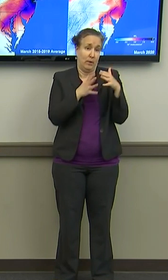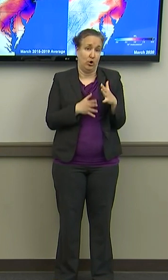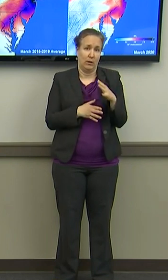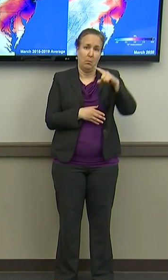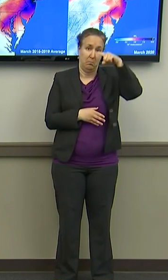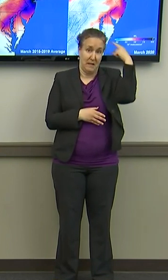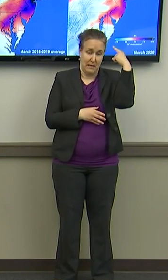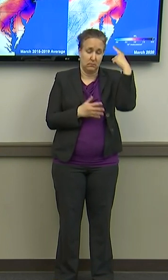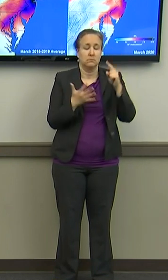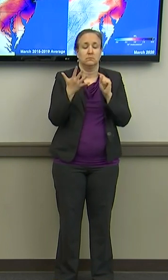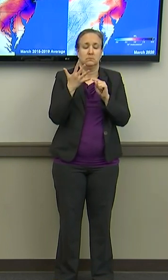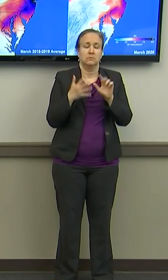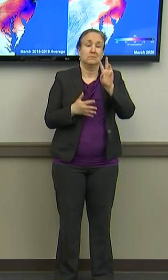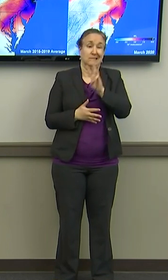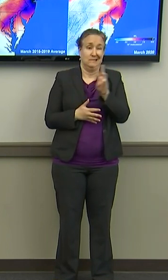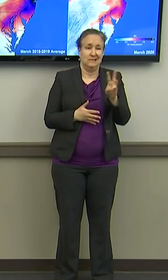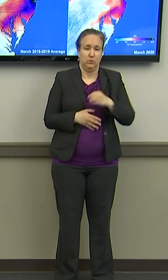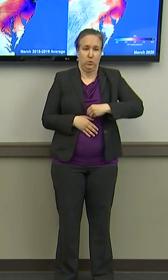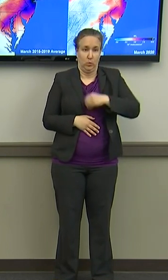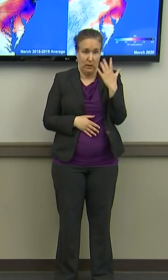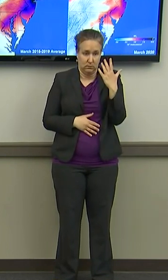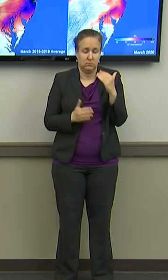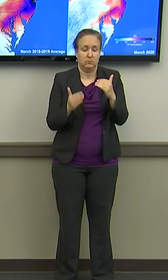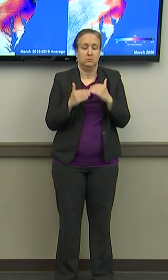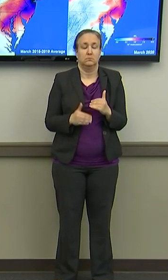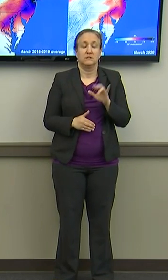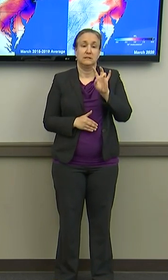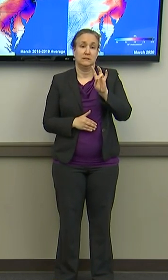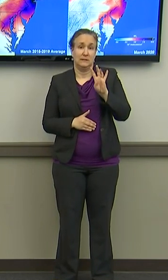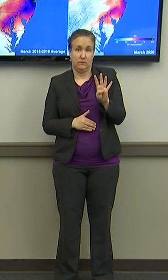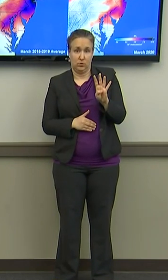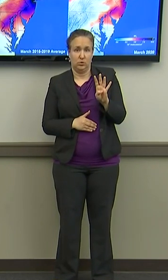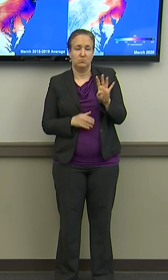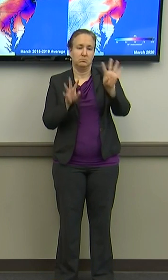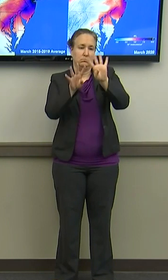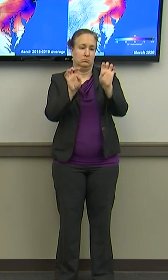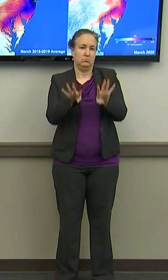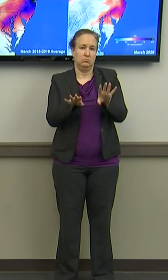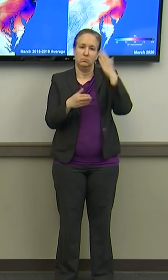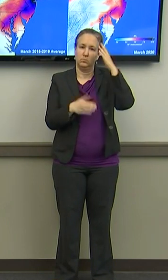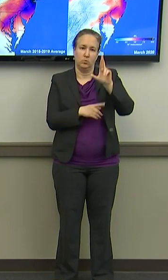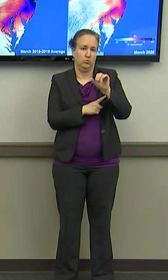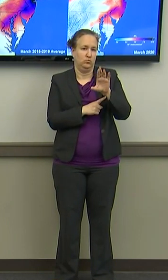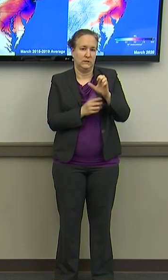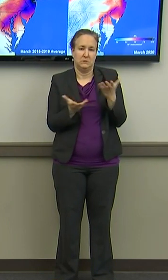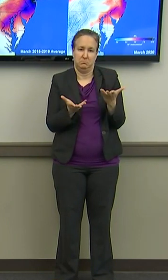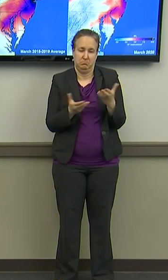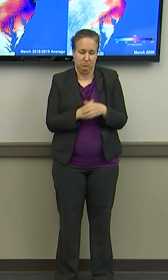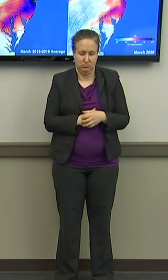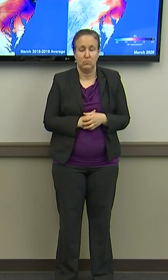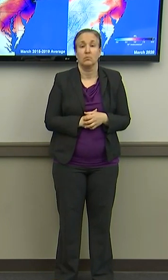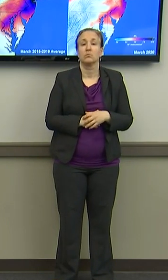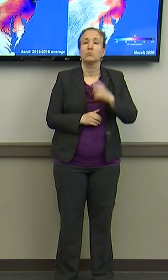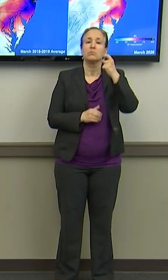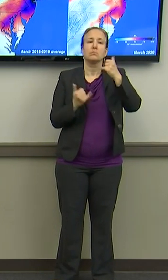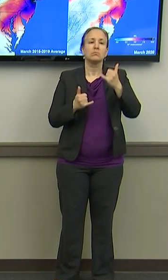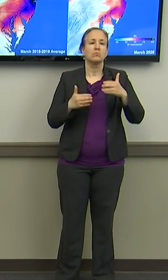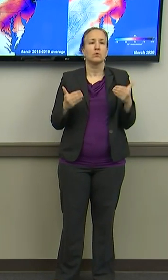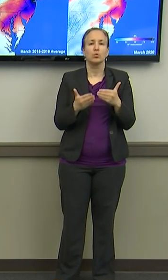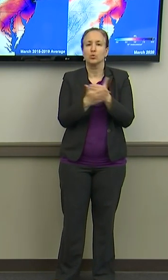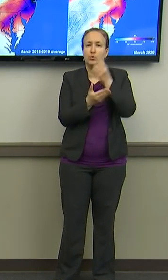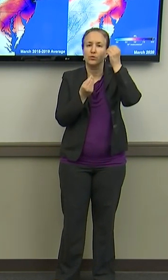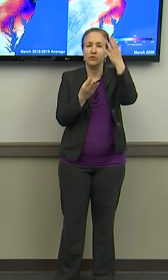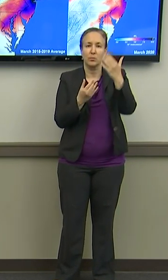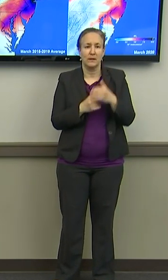Black, 66 as white, and 74 as unknown. Now, I'm going to introduce some new